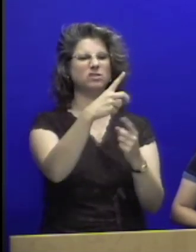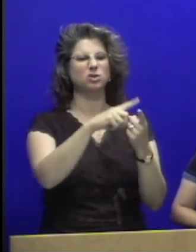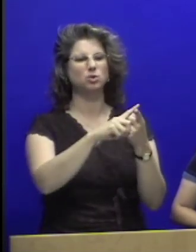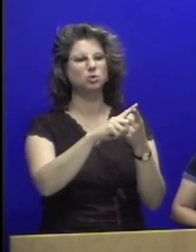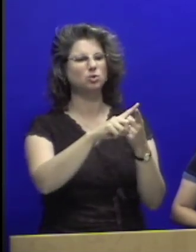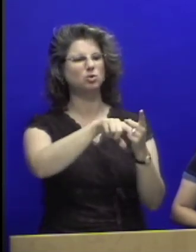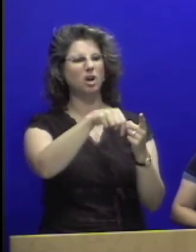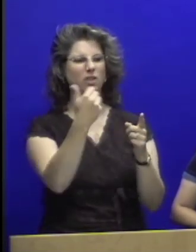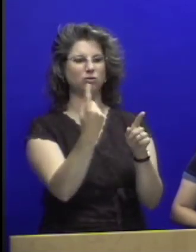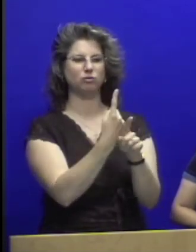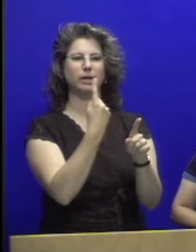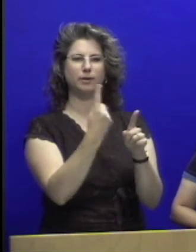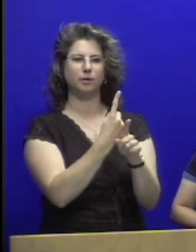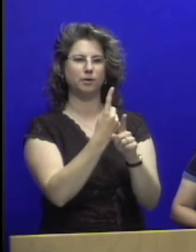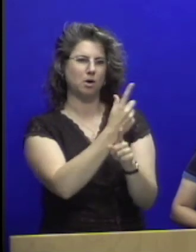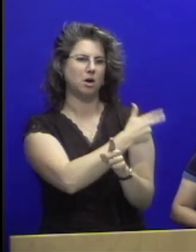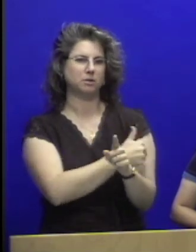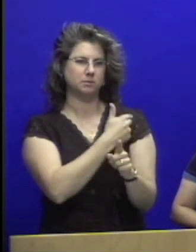hospital bed.